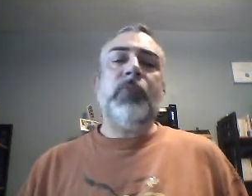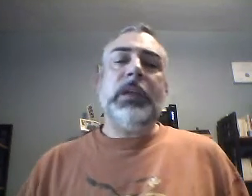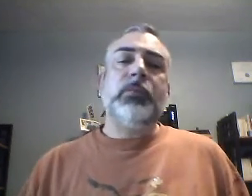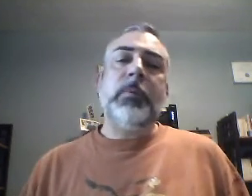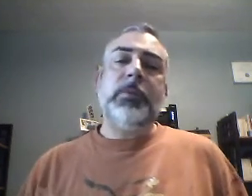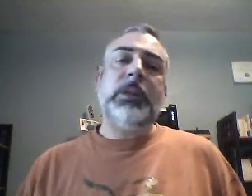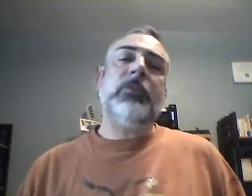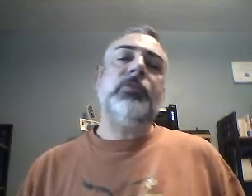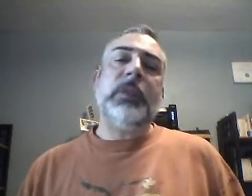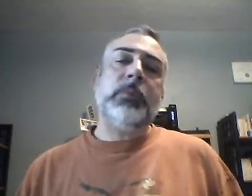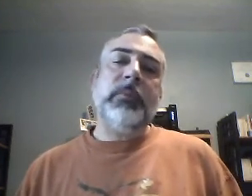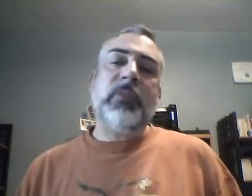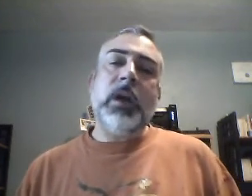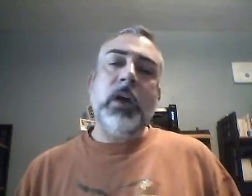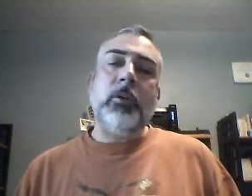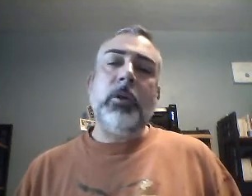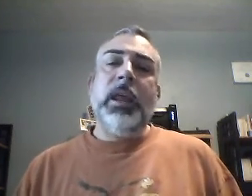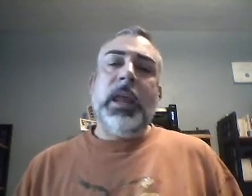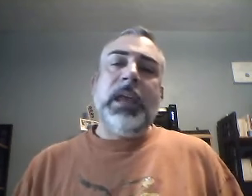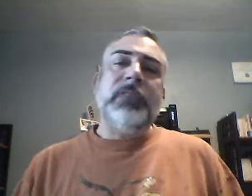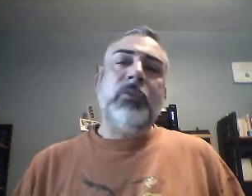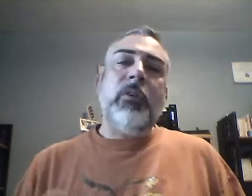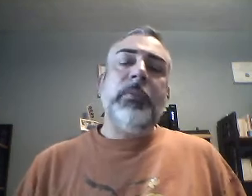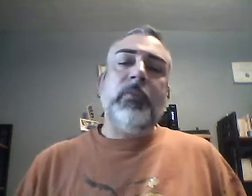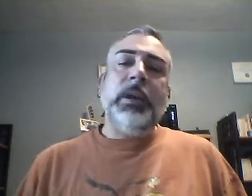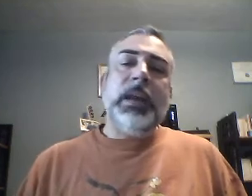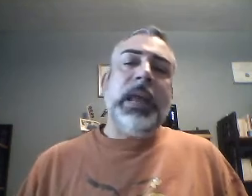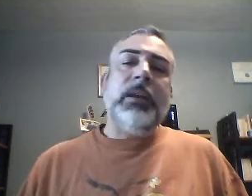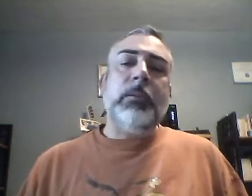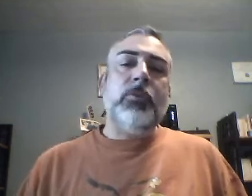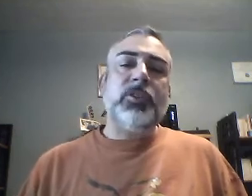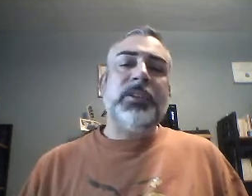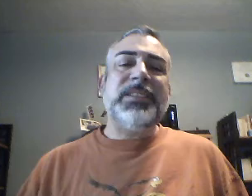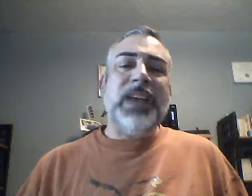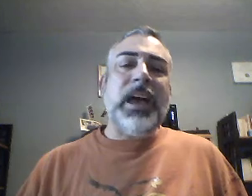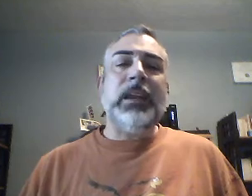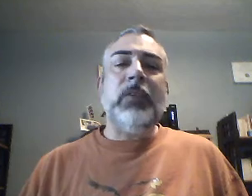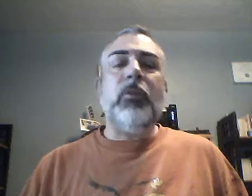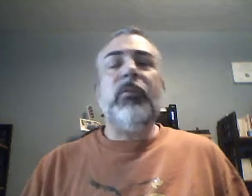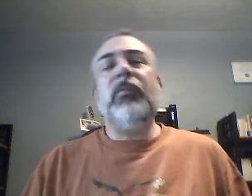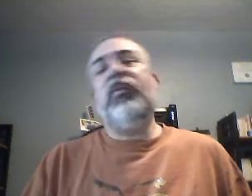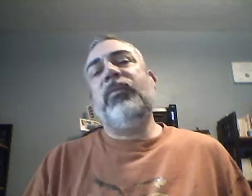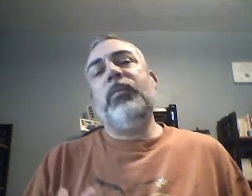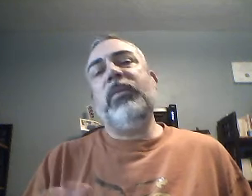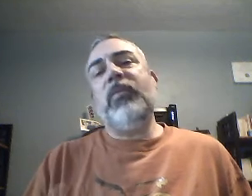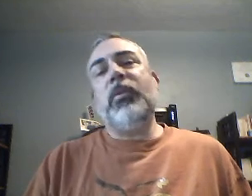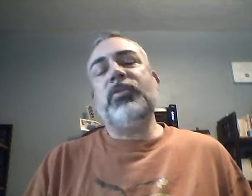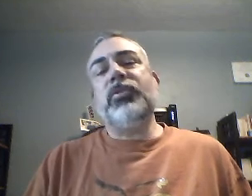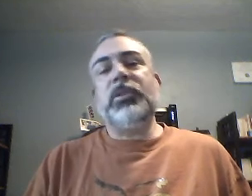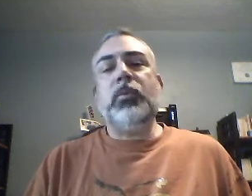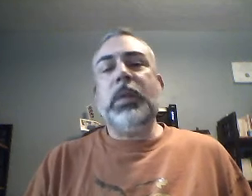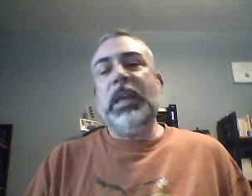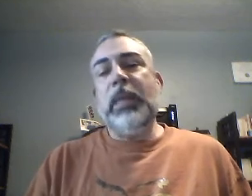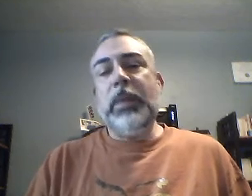trans women, particularly trans women of color, has often been written out and pushed aside, and often we focus on just the white gay men